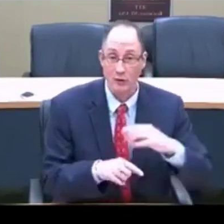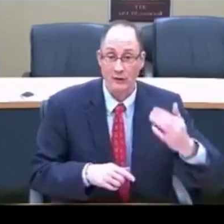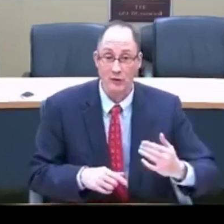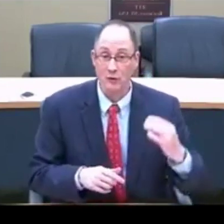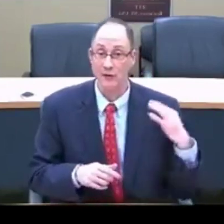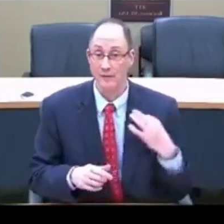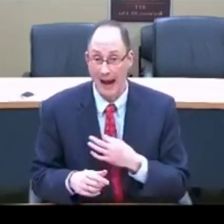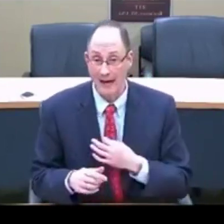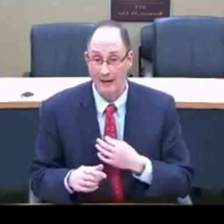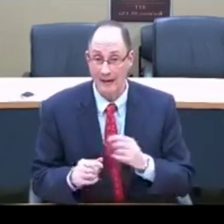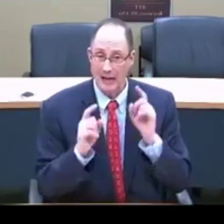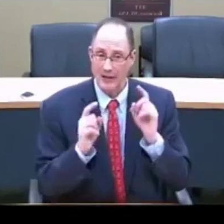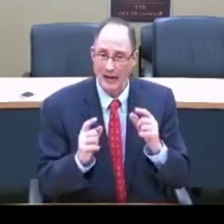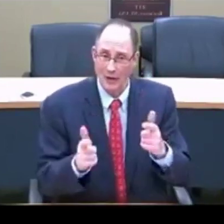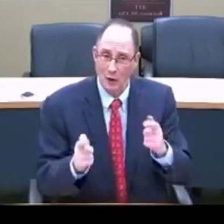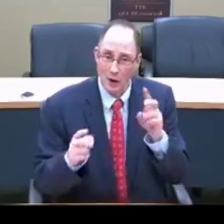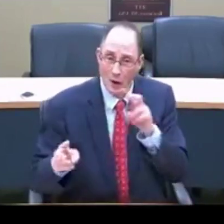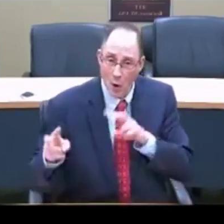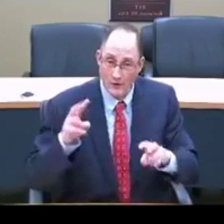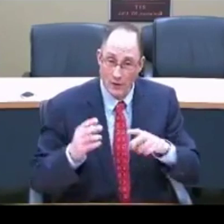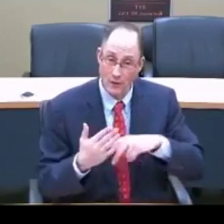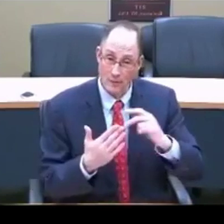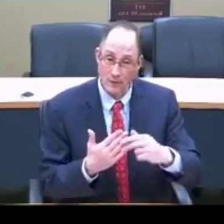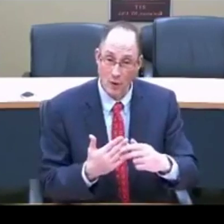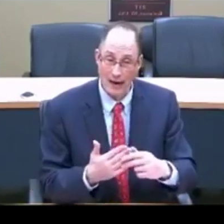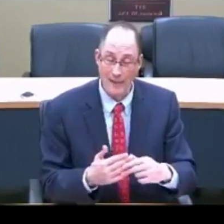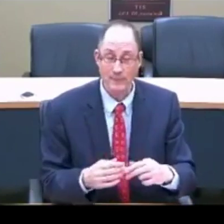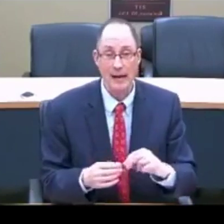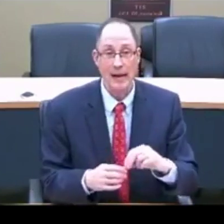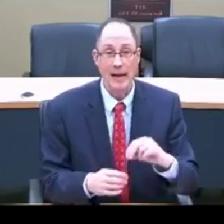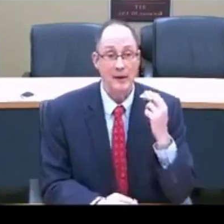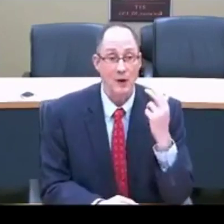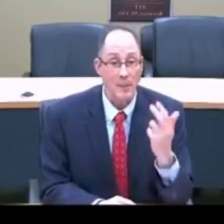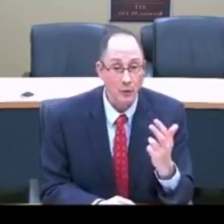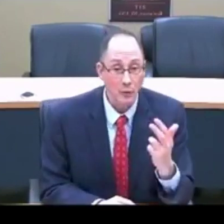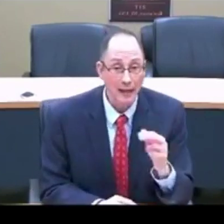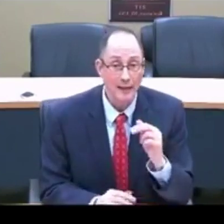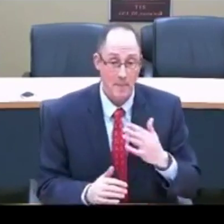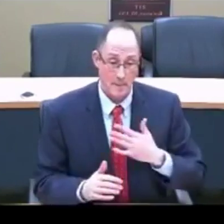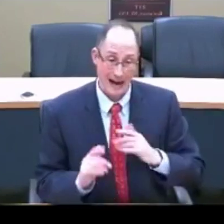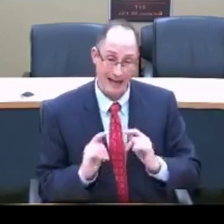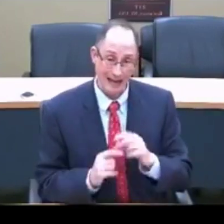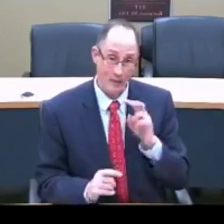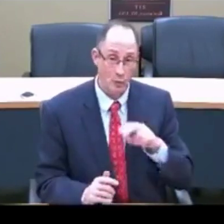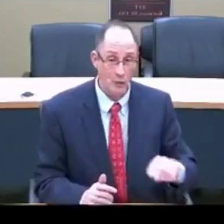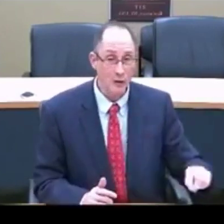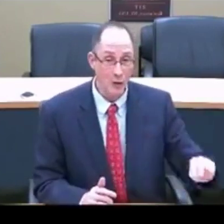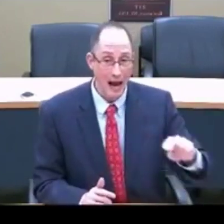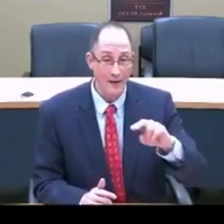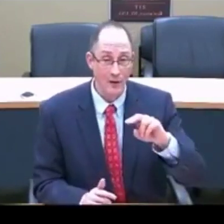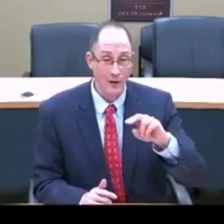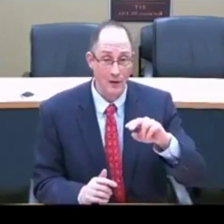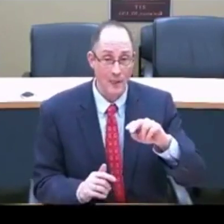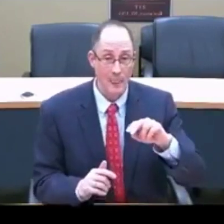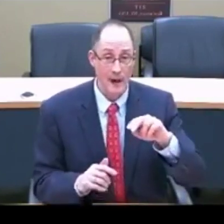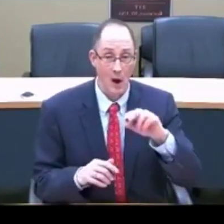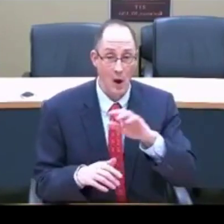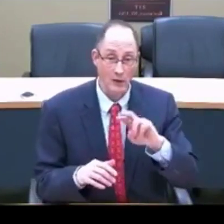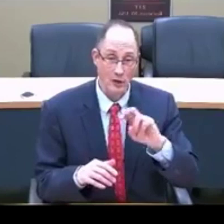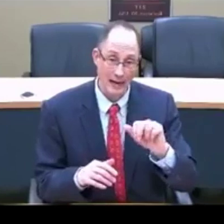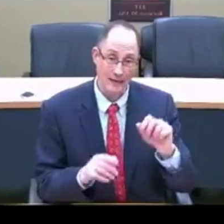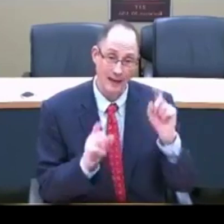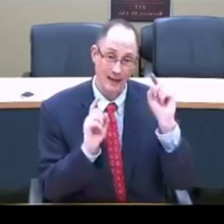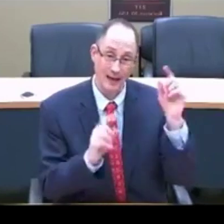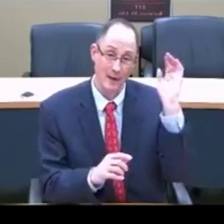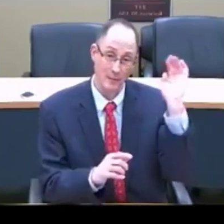Also introduce to the faculty. They give you a quick overview of the program. Number three, my team, we travel. All of